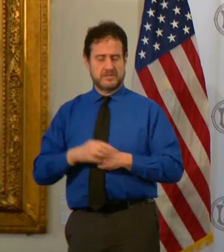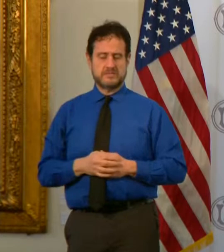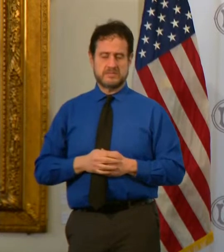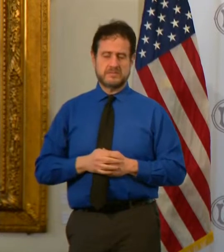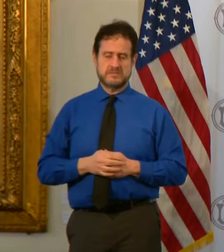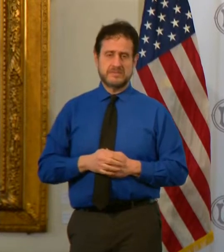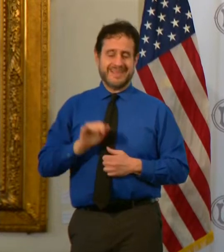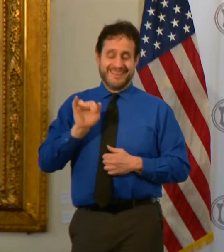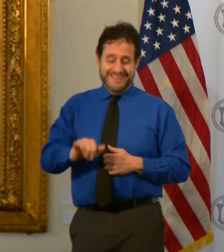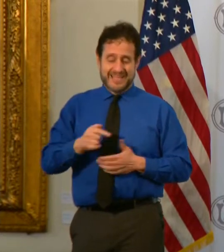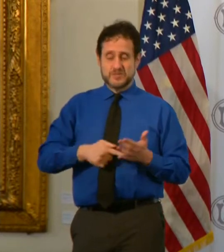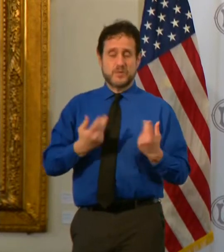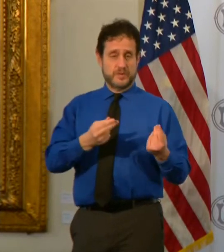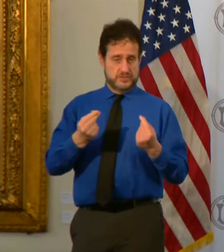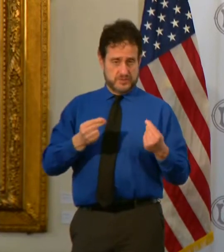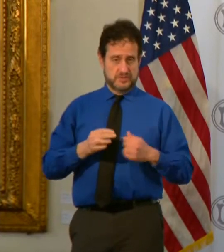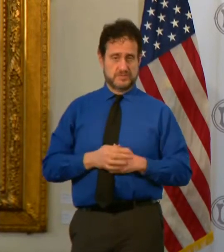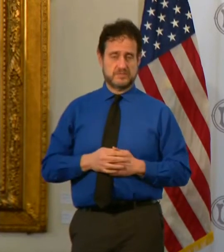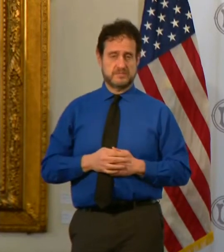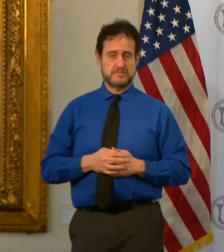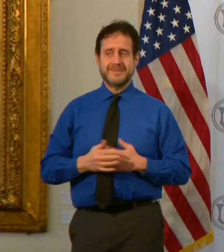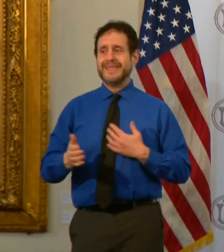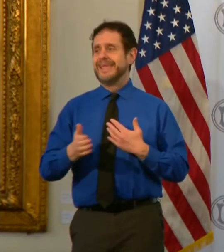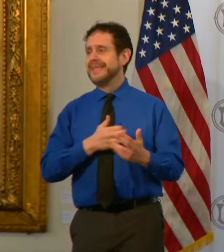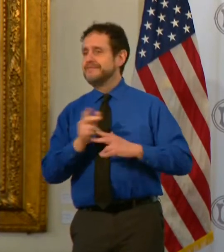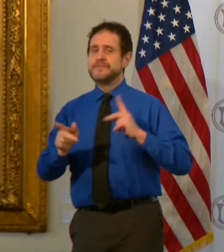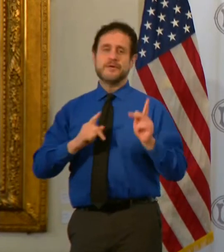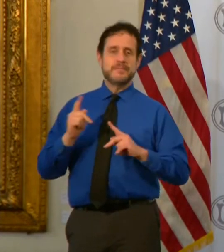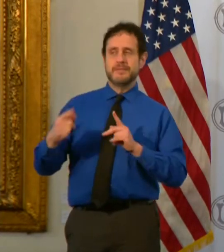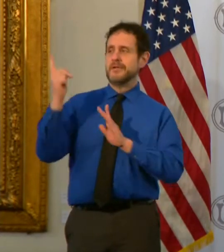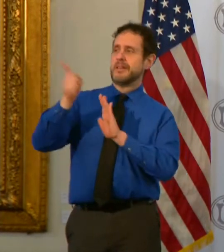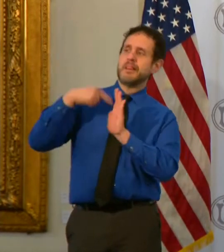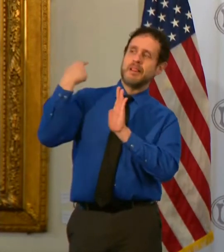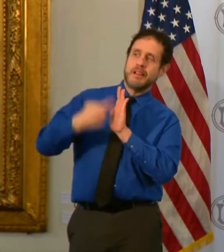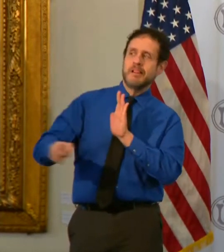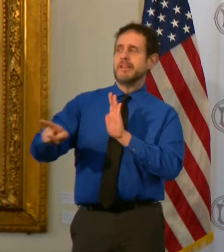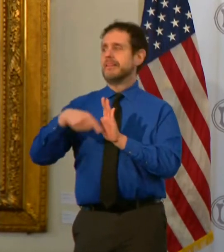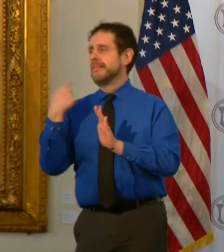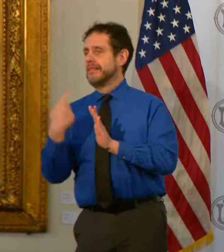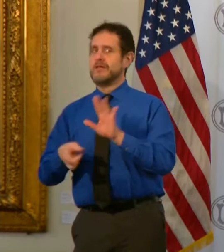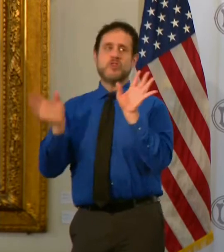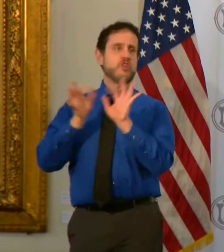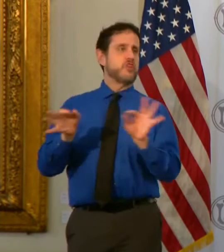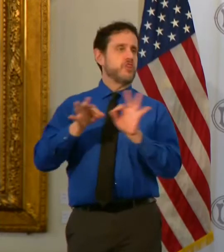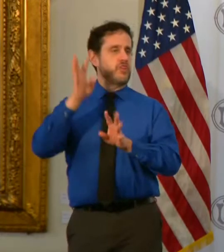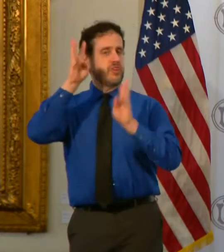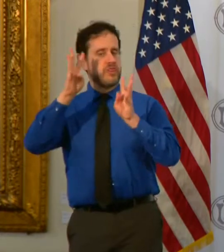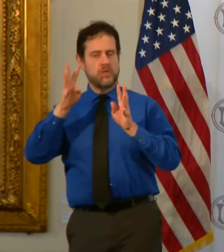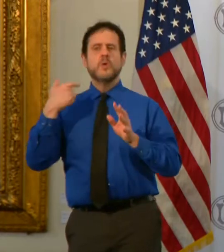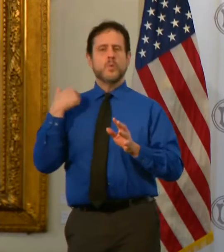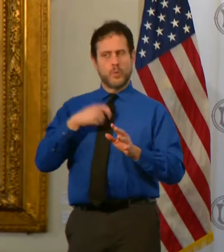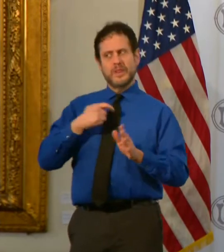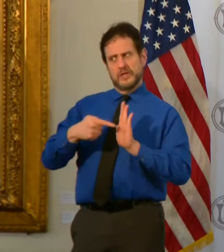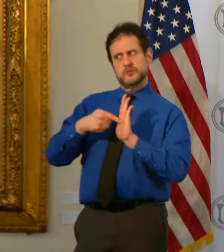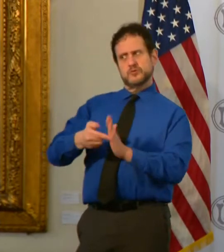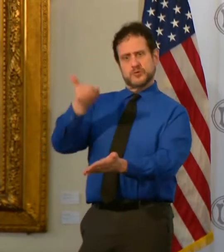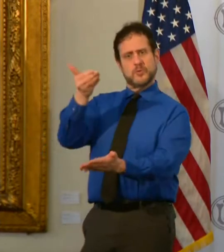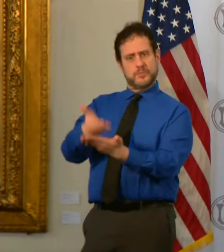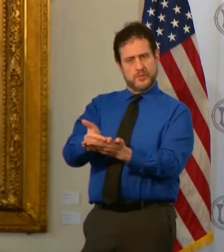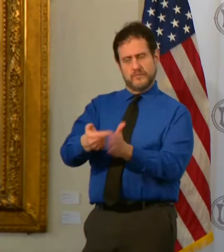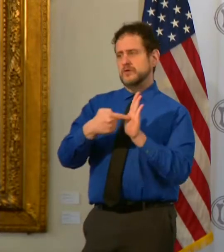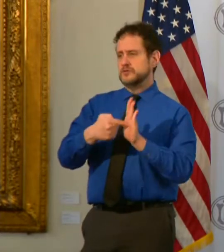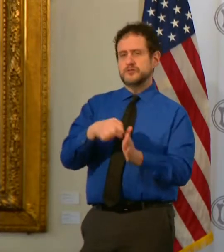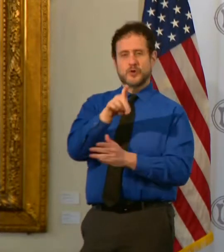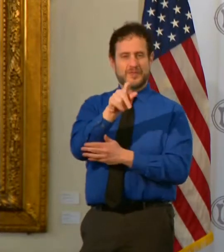is what we do. And despite the noise that comes our way, we like to pull our receipts out of our pocket and show